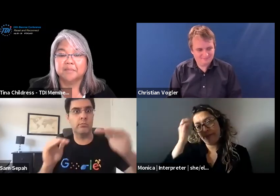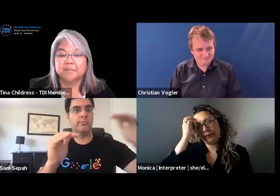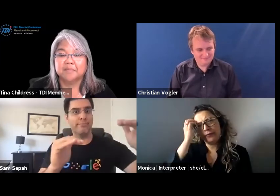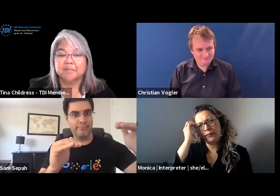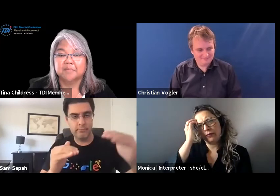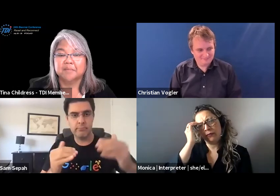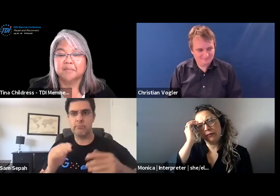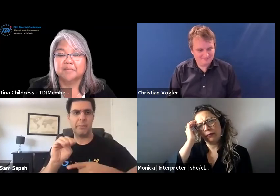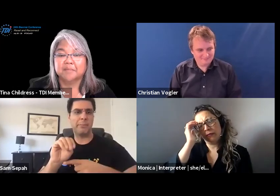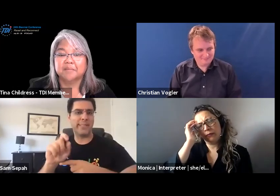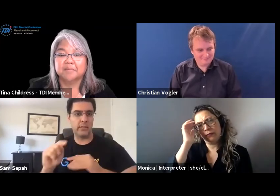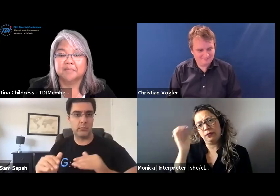platform version,